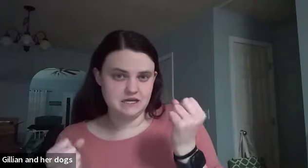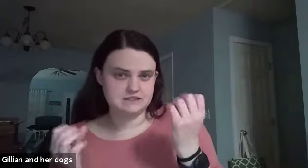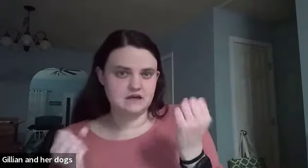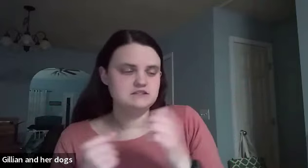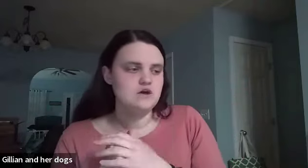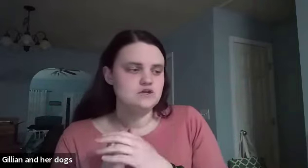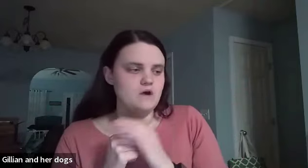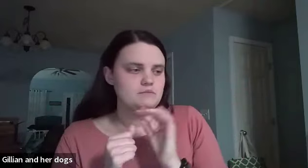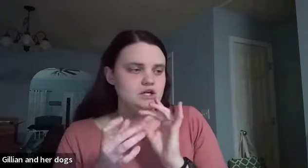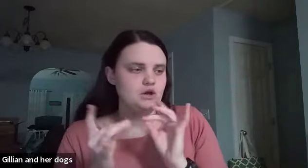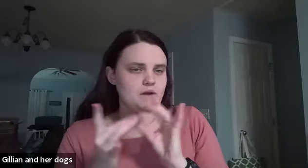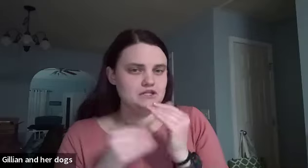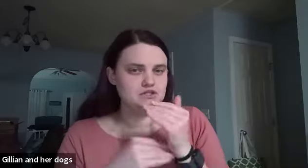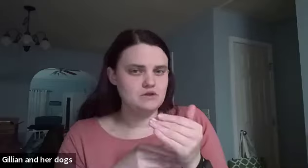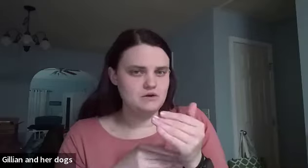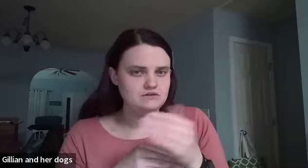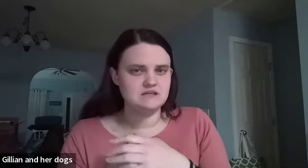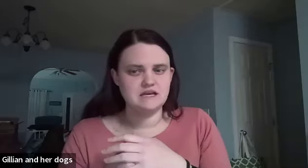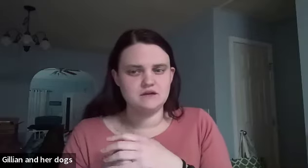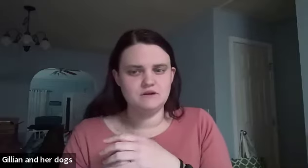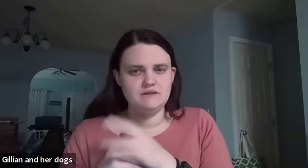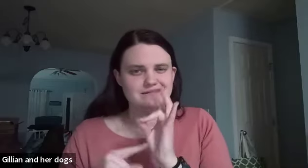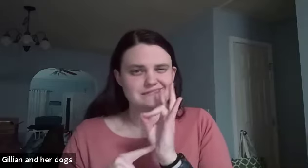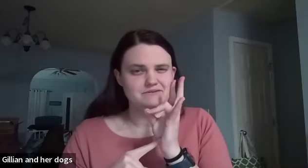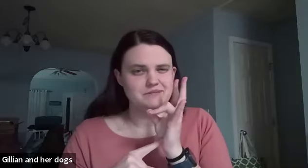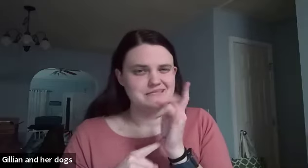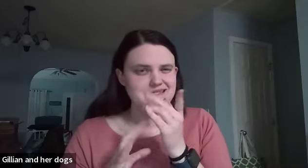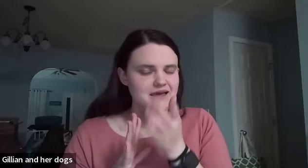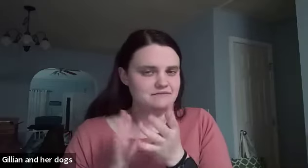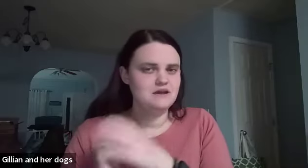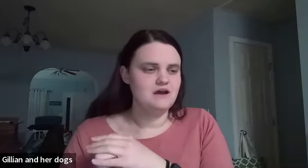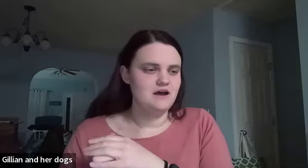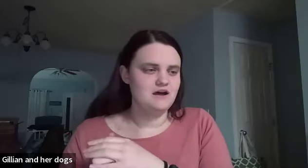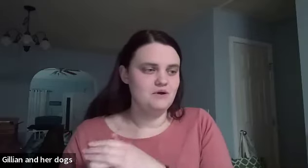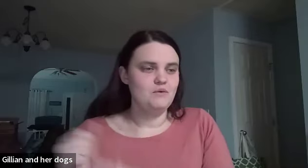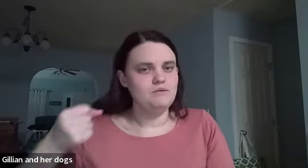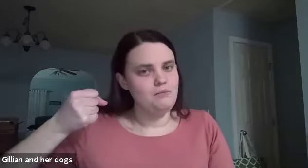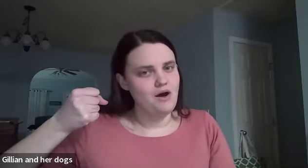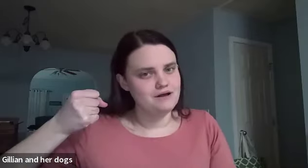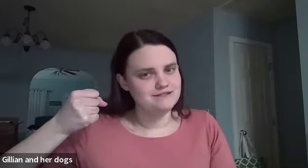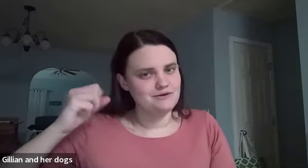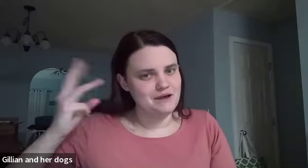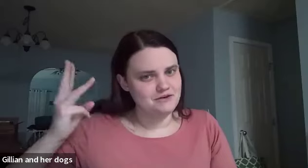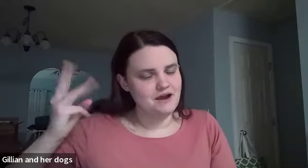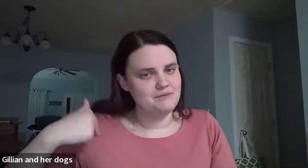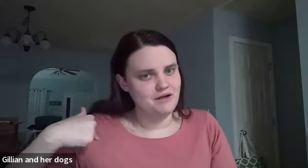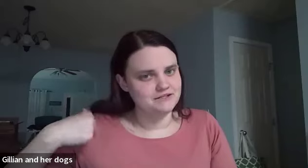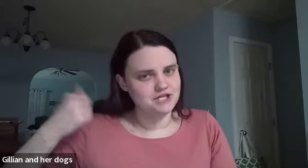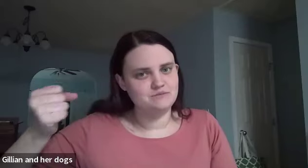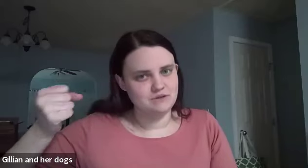as signs. So I'm gonna go ahead and do those because I know we only got 7 minutes left. We will pause our weather. I apologize. We will